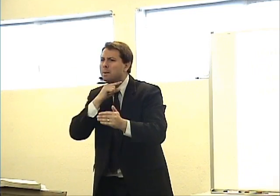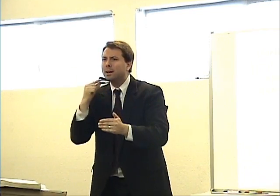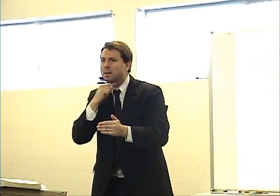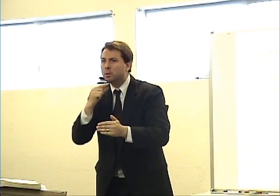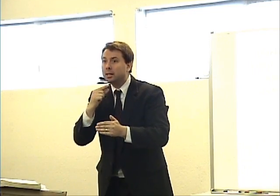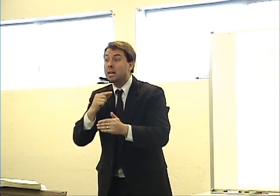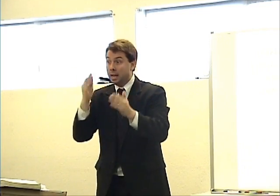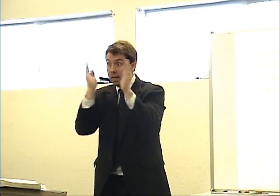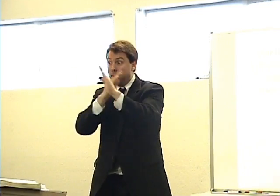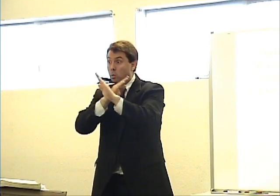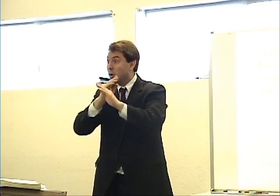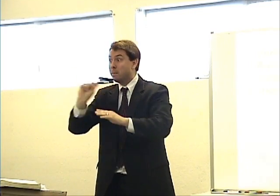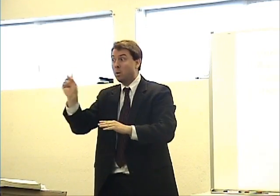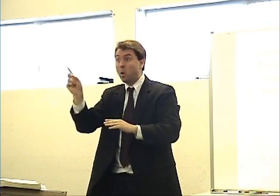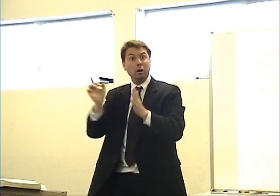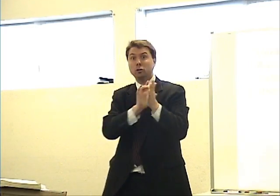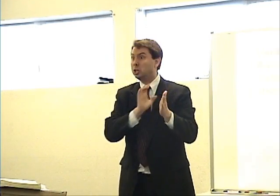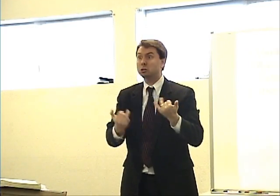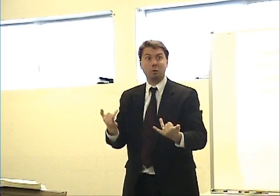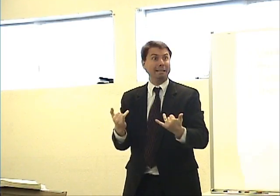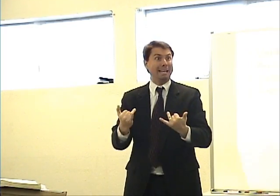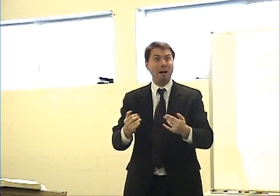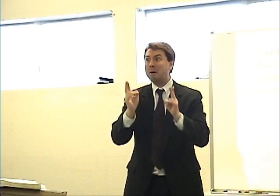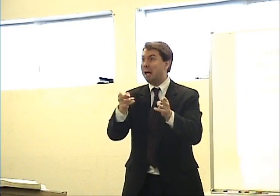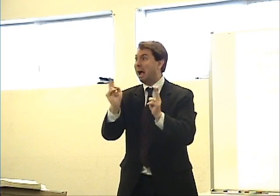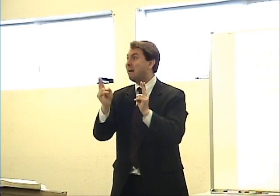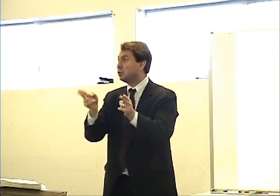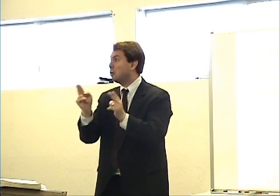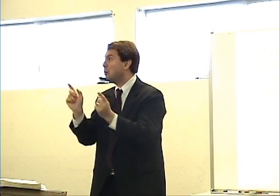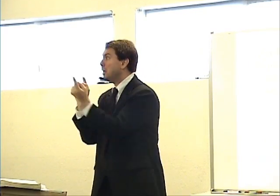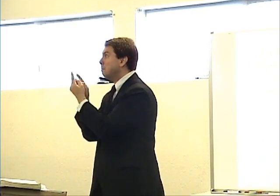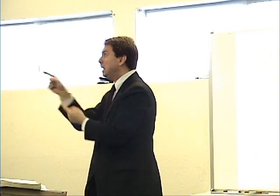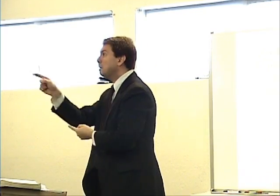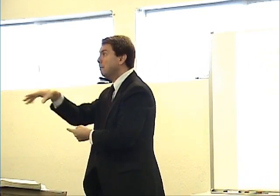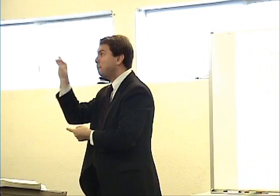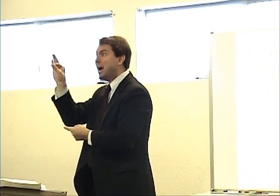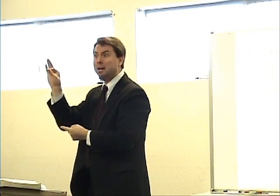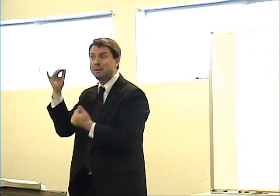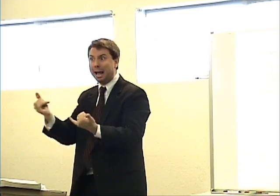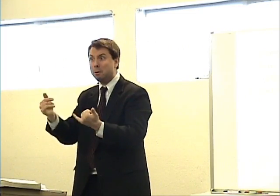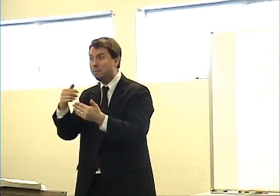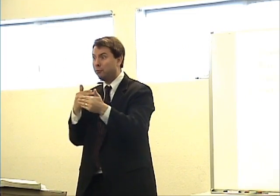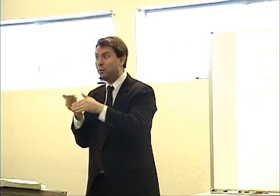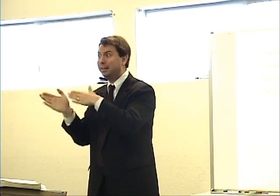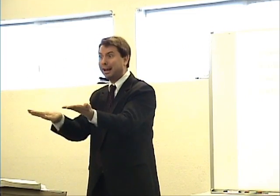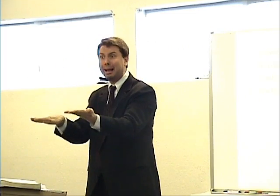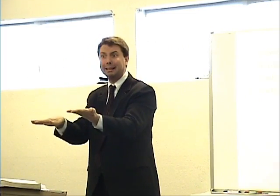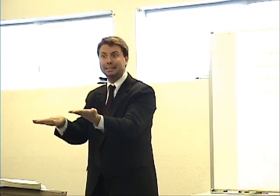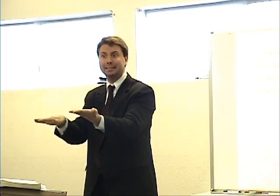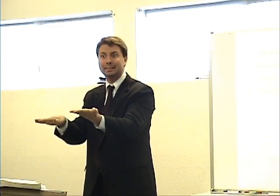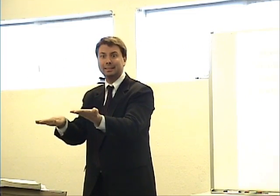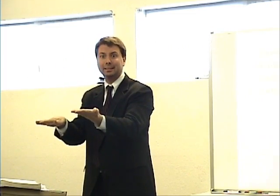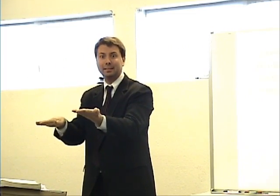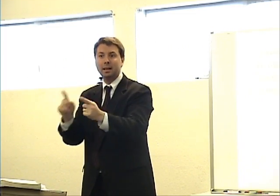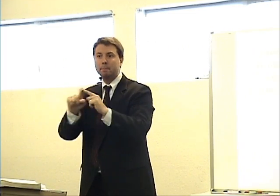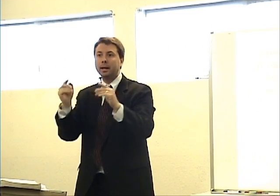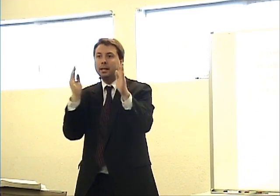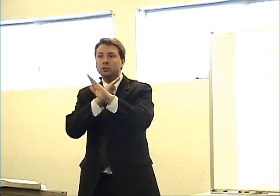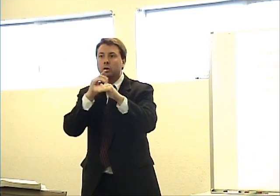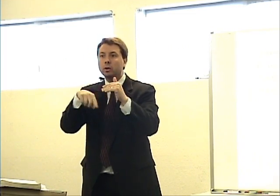about the priest. He'd be worried about, where is Jesus Christ now? I have to hurry and meet him and find him now before he dies. But he's worried